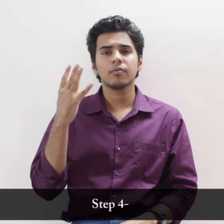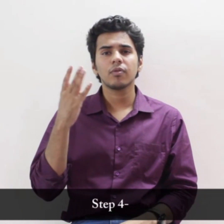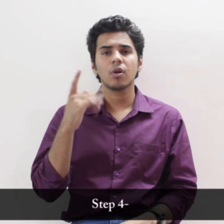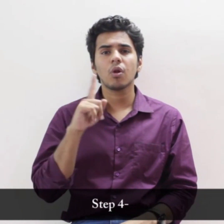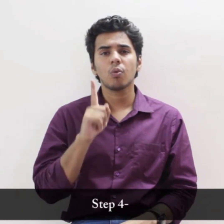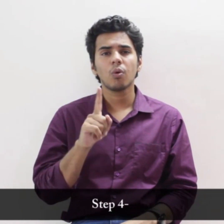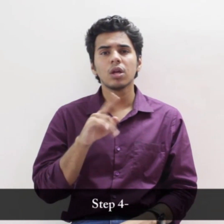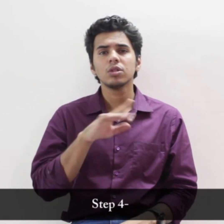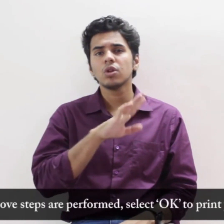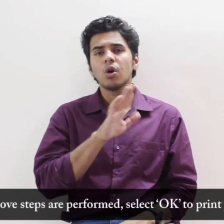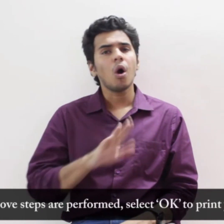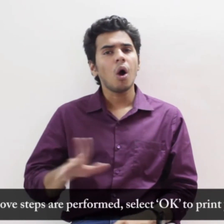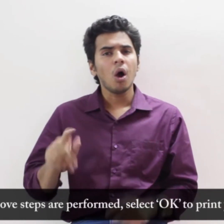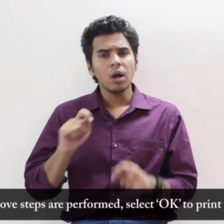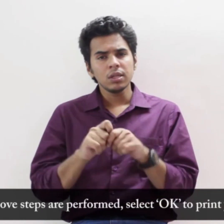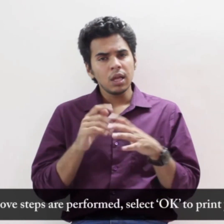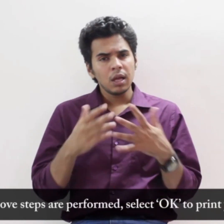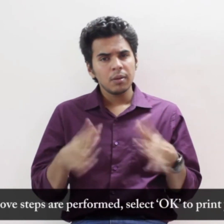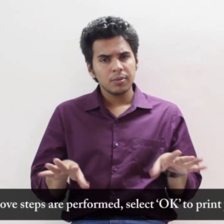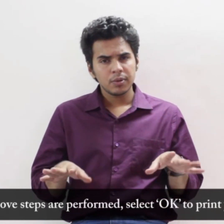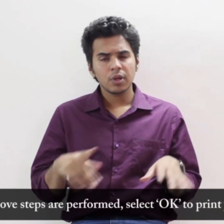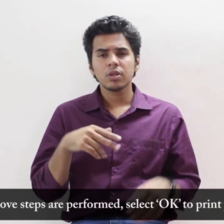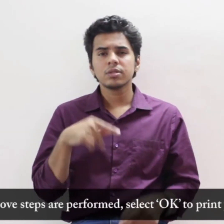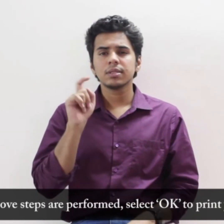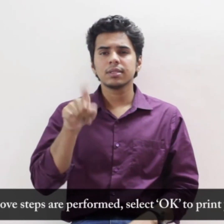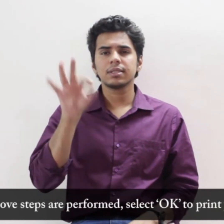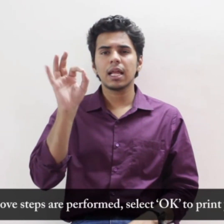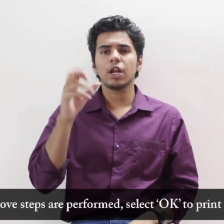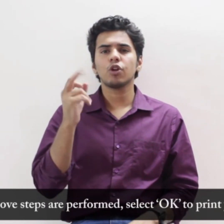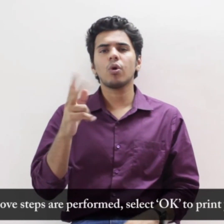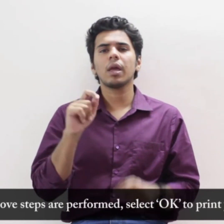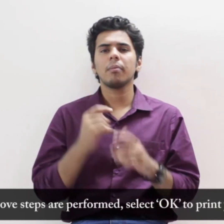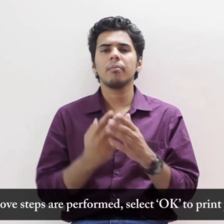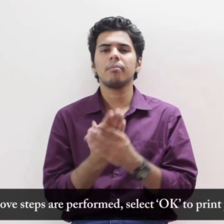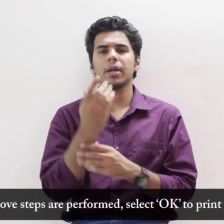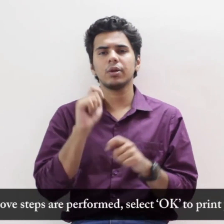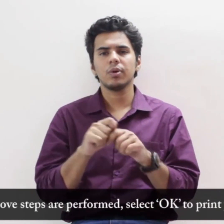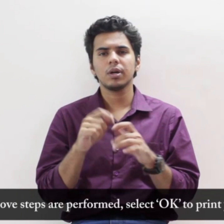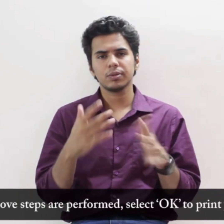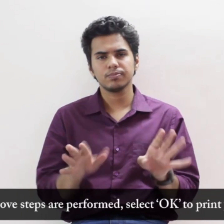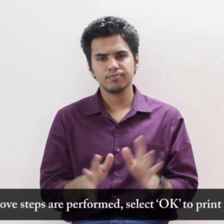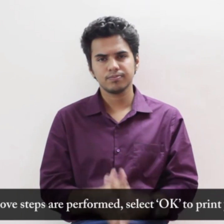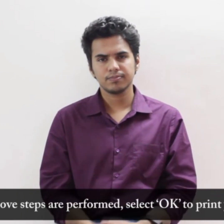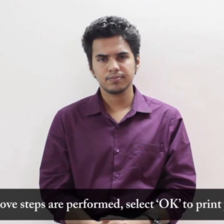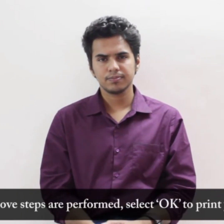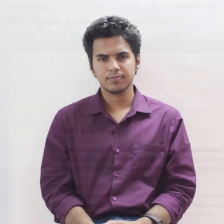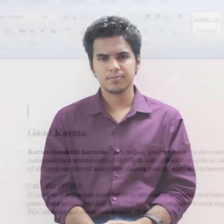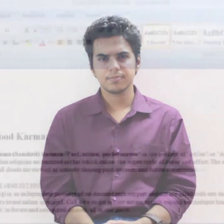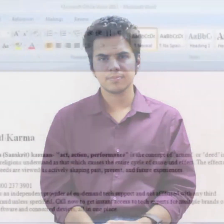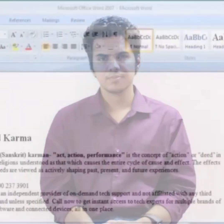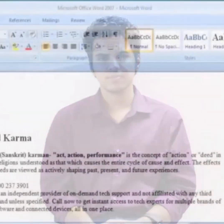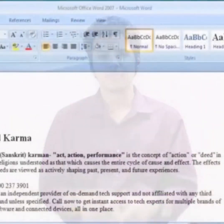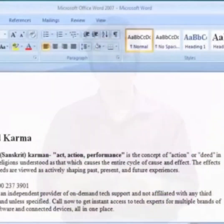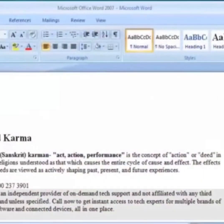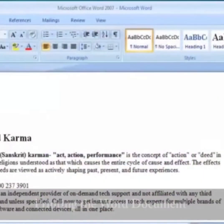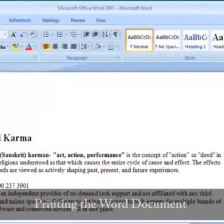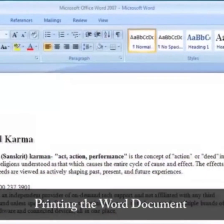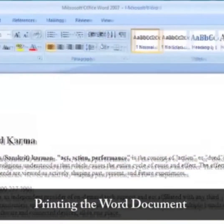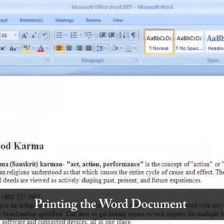4. Once all above steps are performed, select OK to print your work.